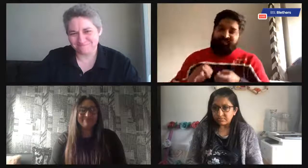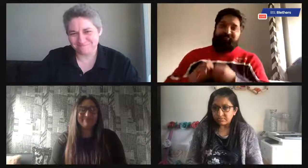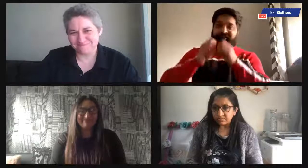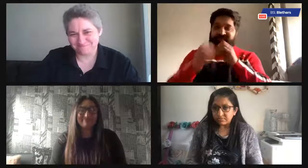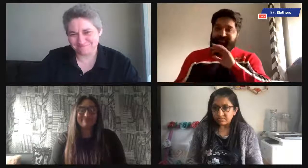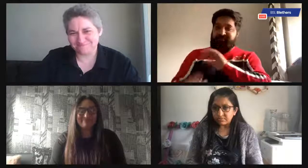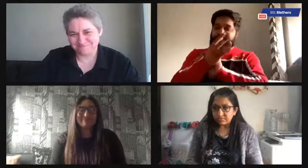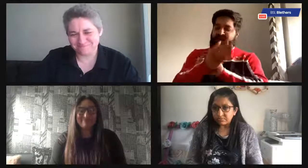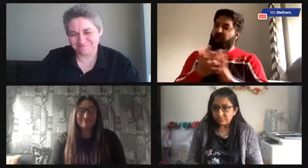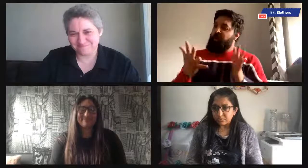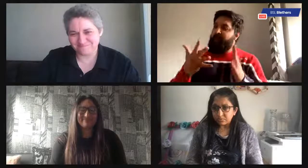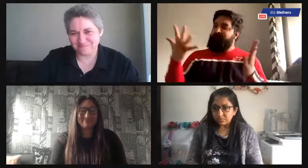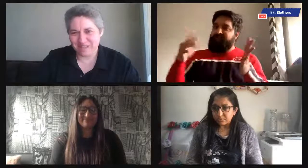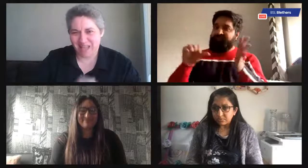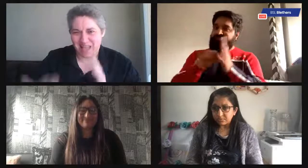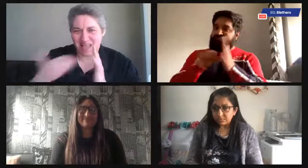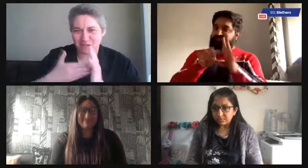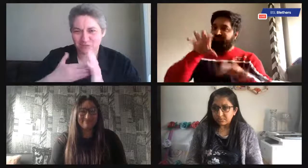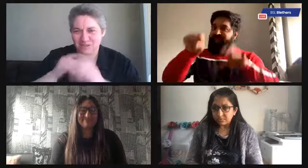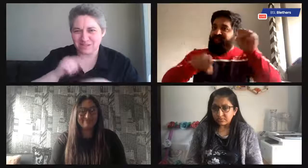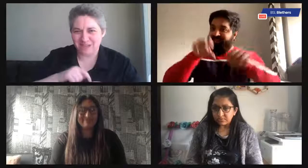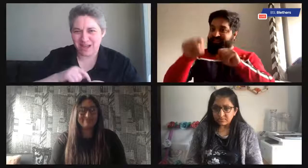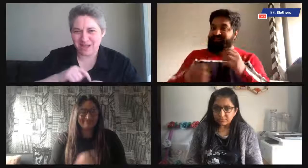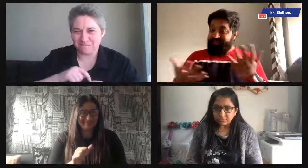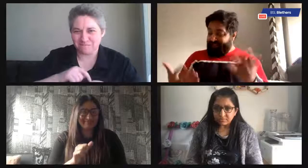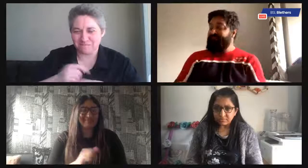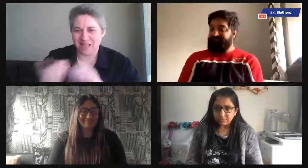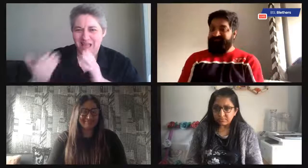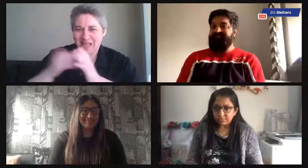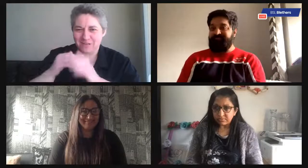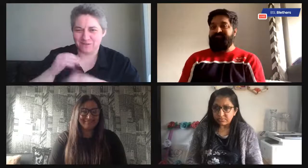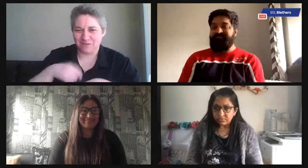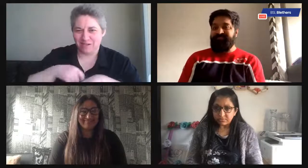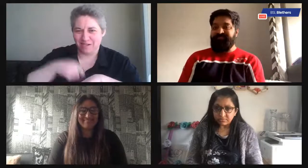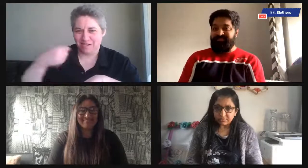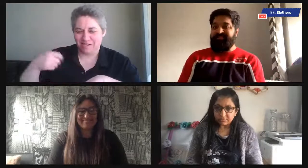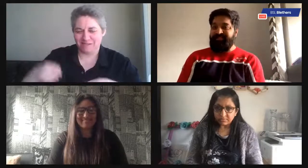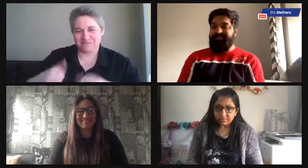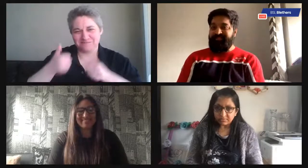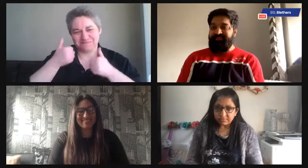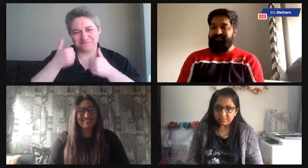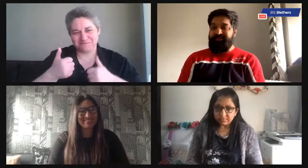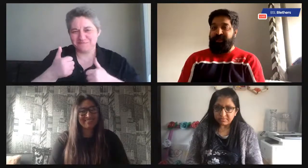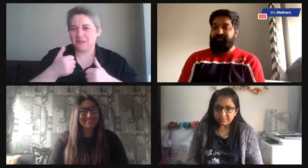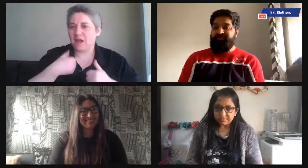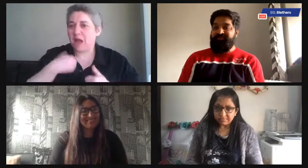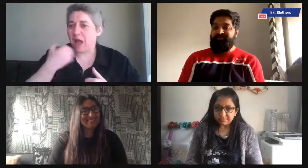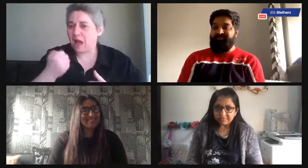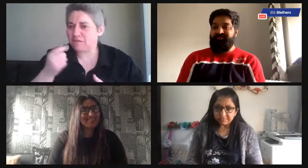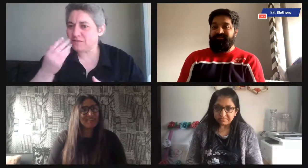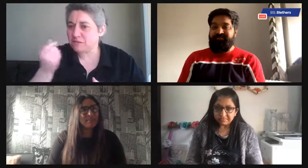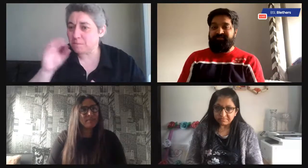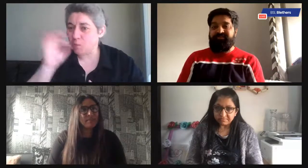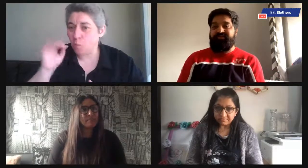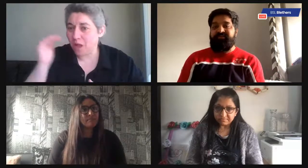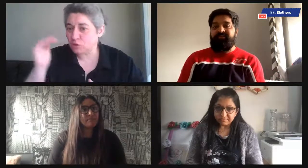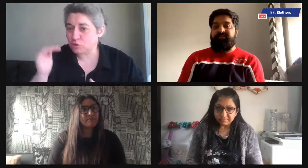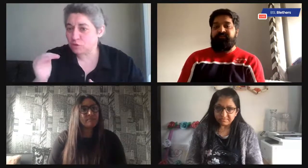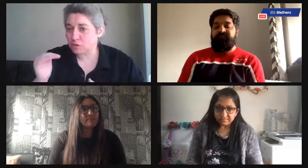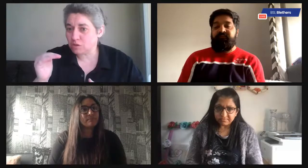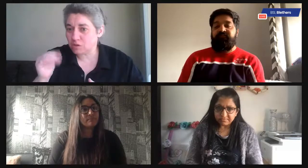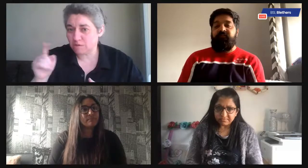different, and it's great that we've got all of these new technological, things that have